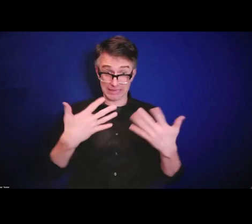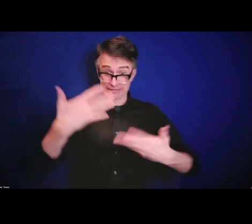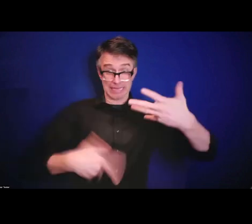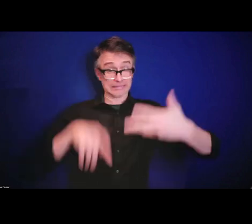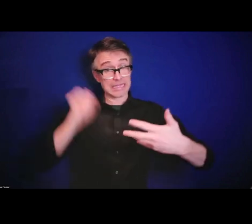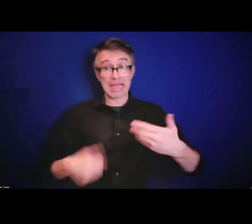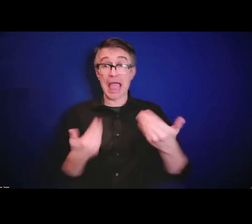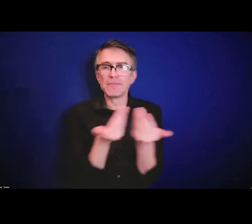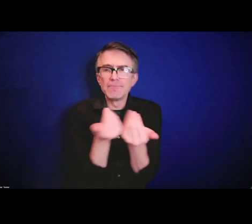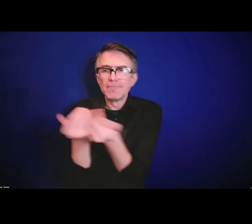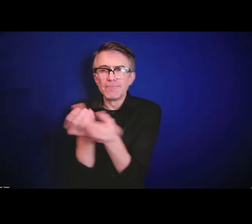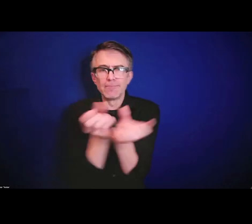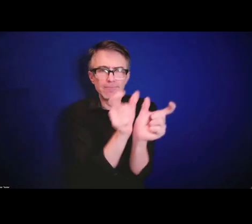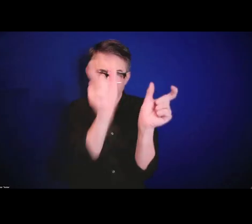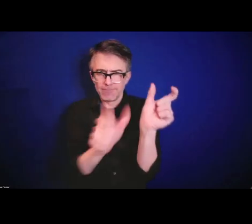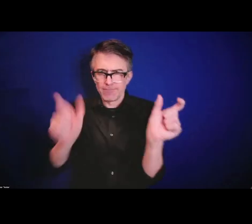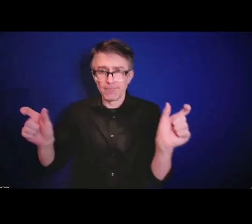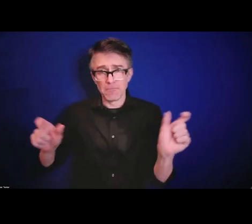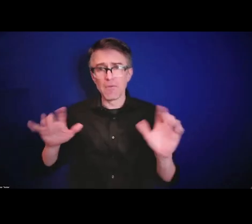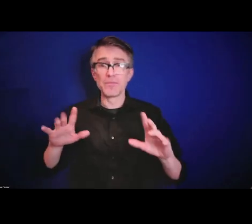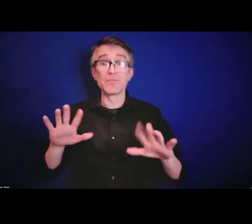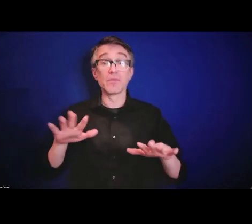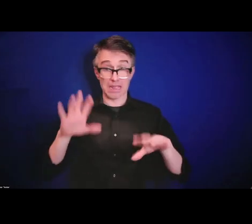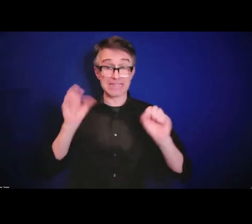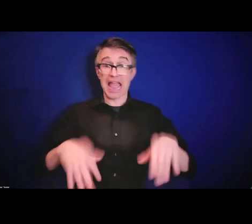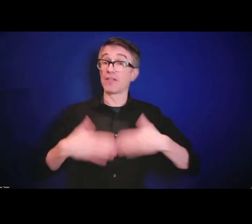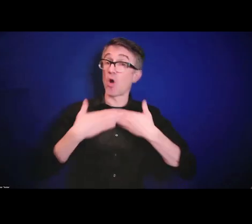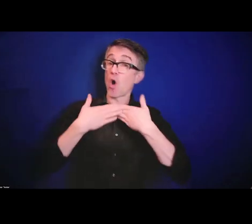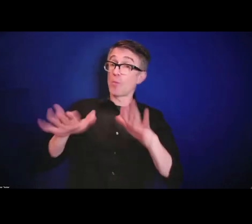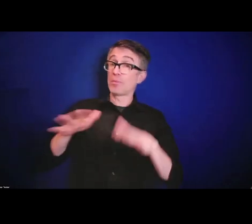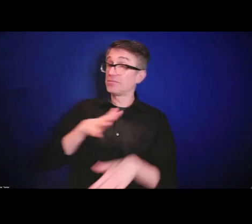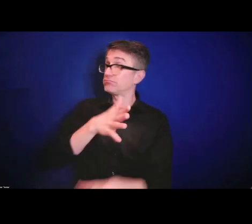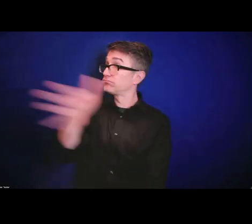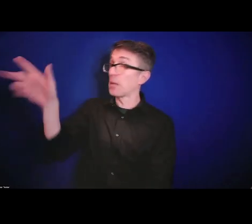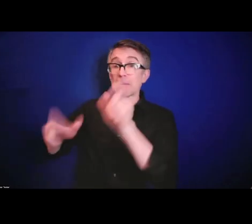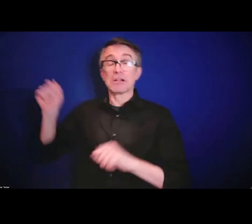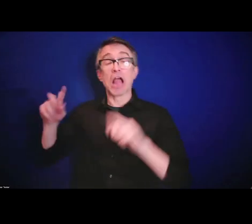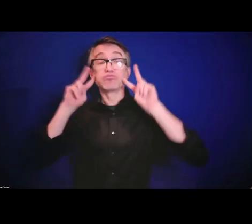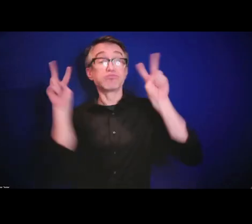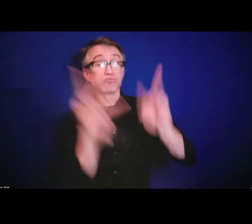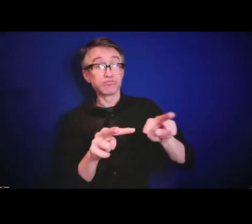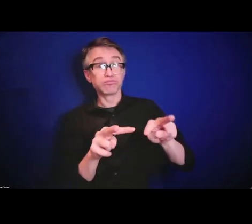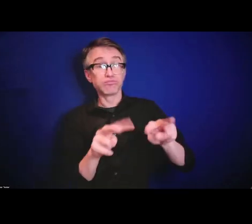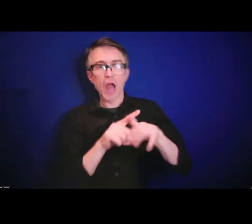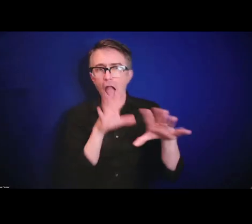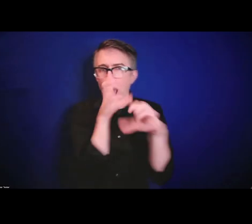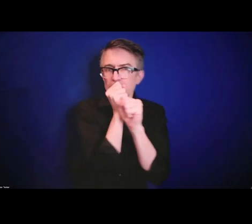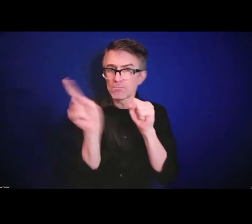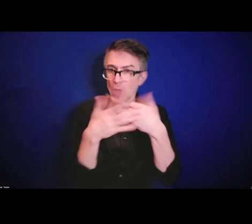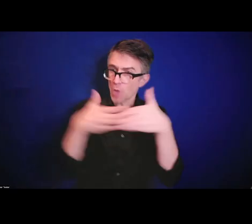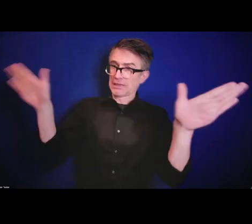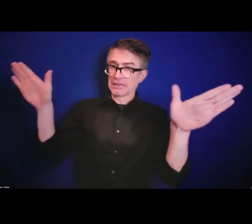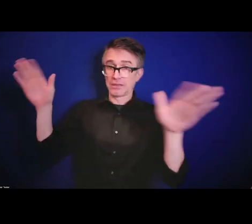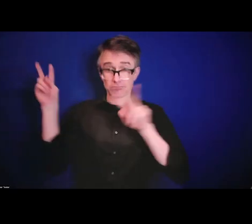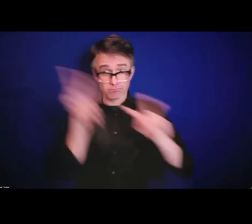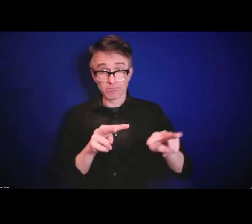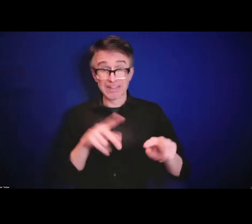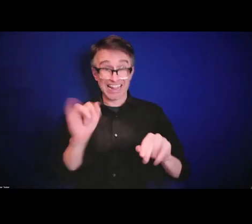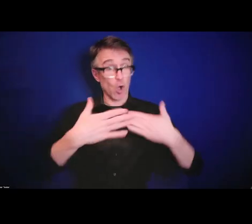public in understandable and accessible formats so that people can actually access their own